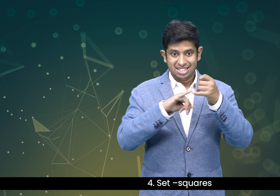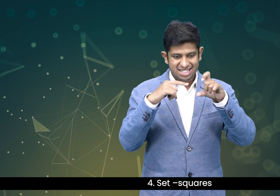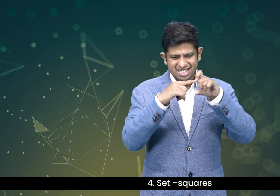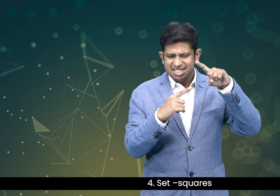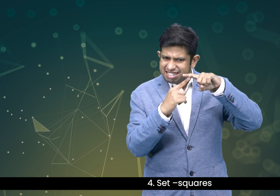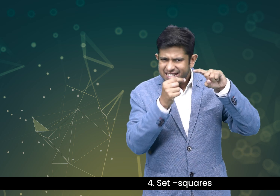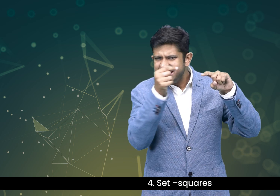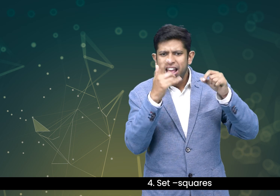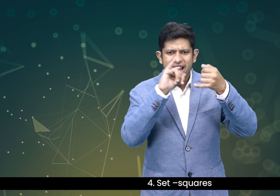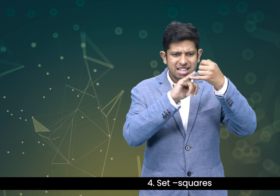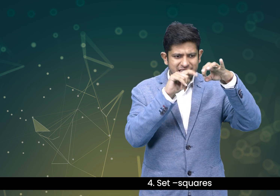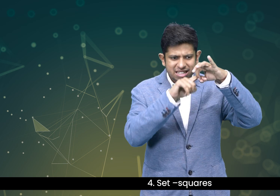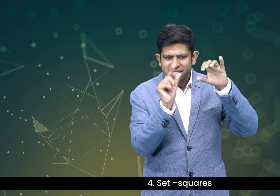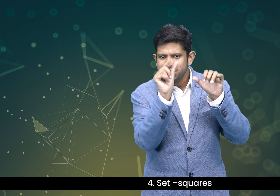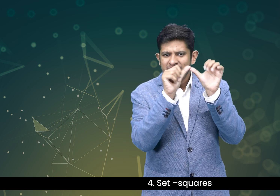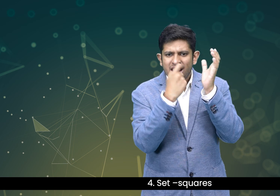Set squares.